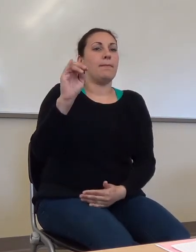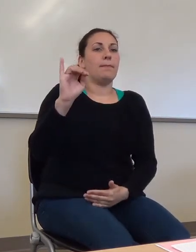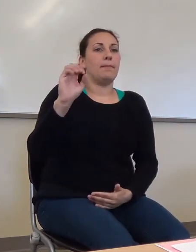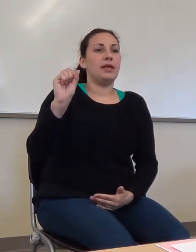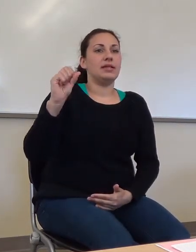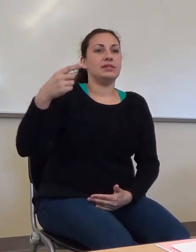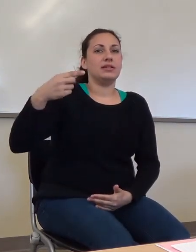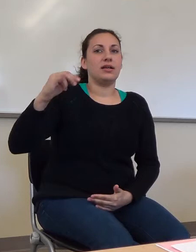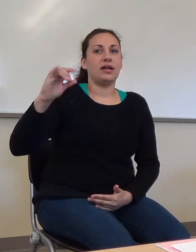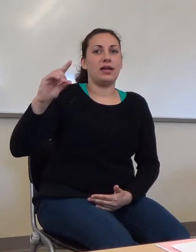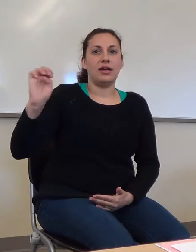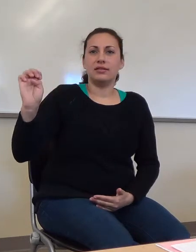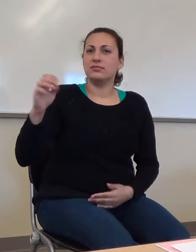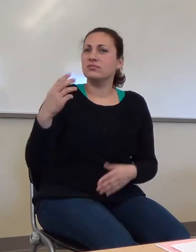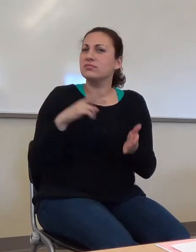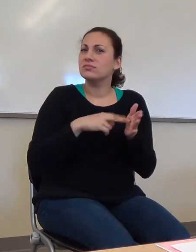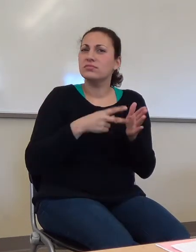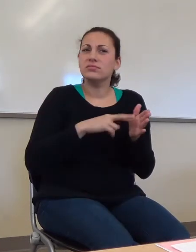are they doing?